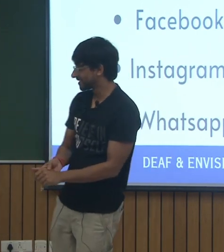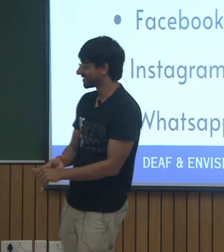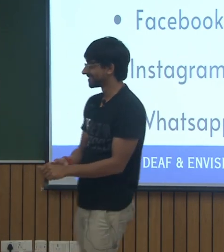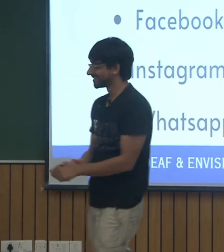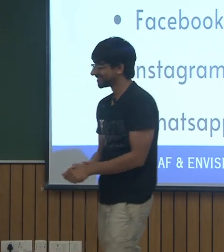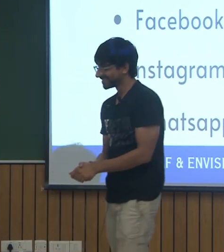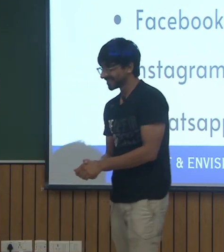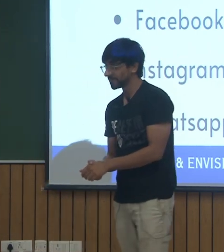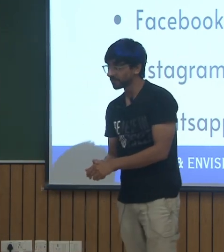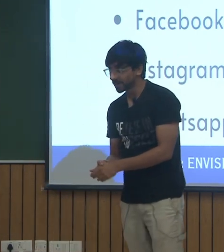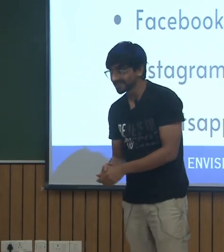Important. Important.